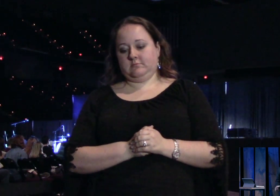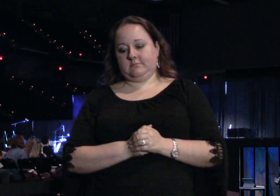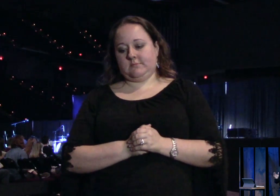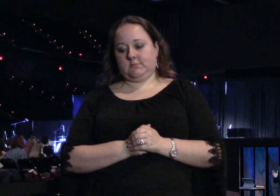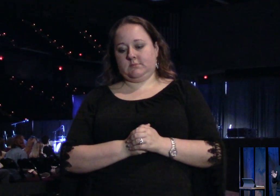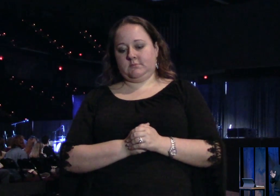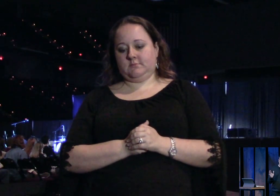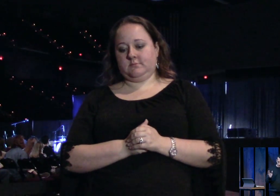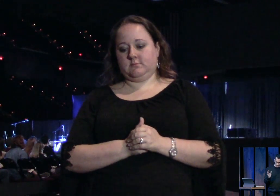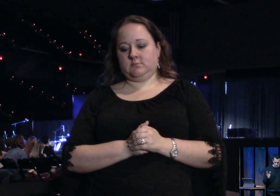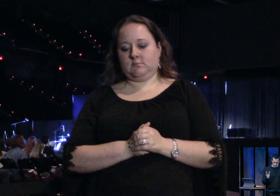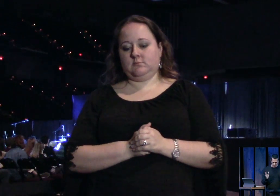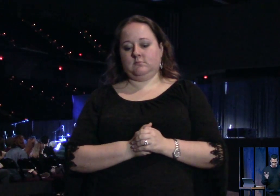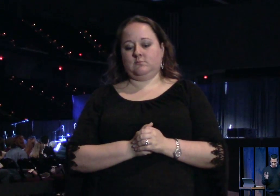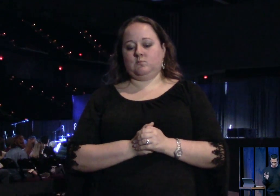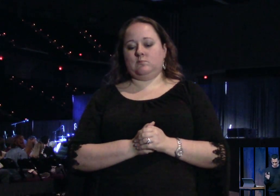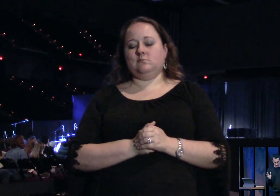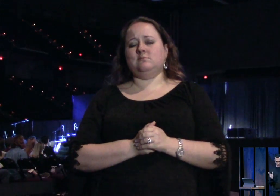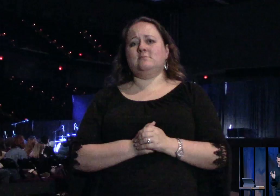Now,